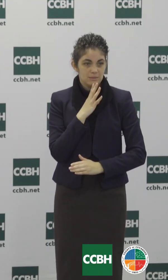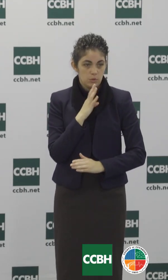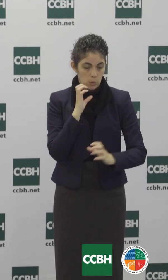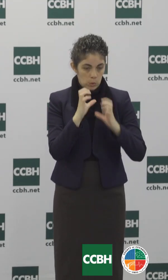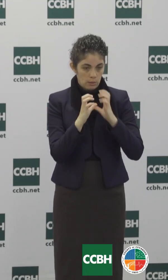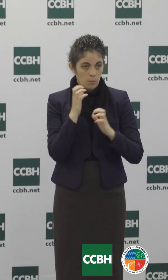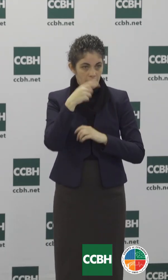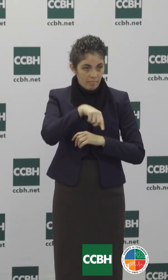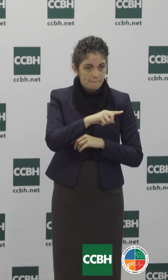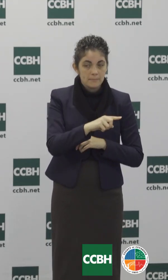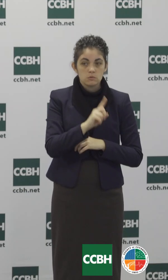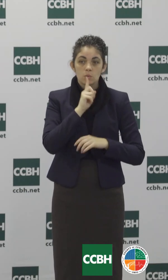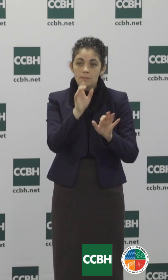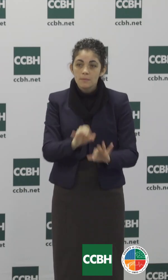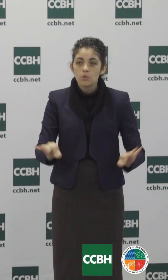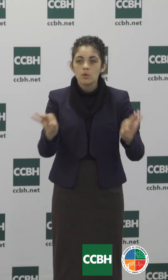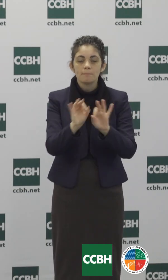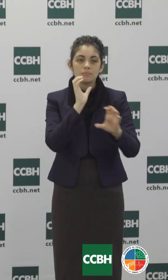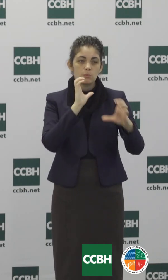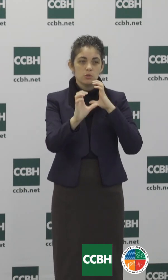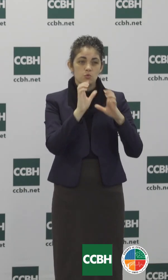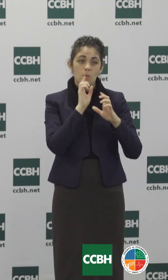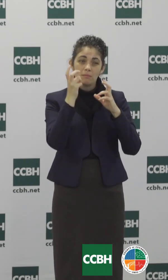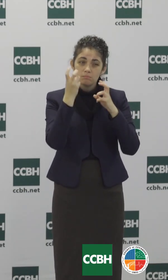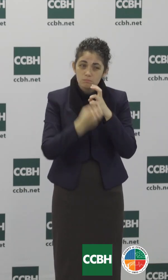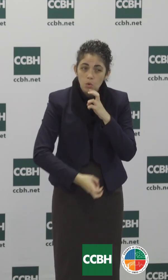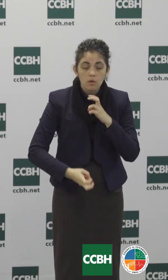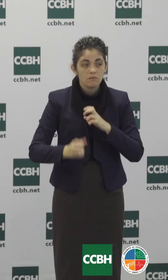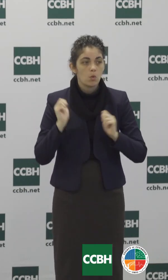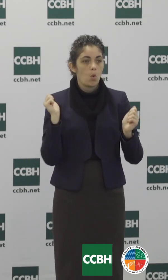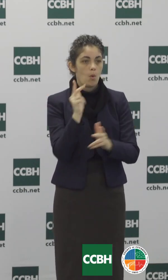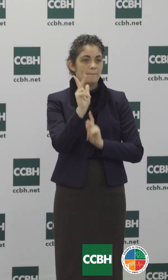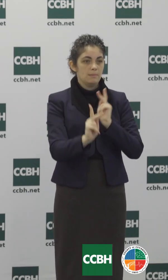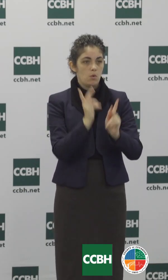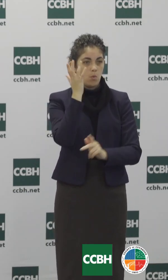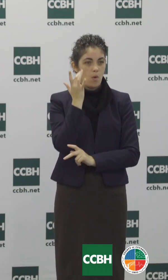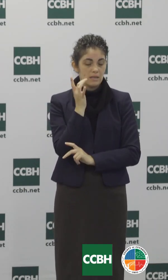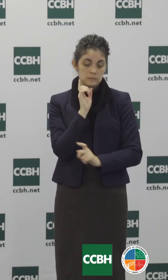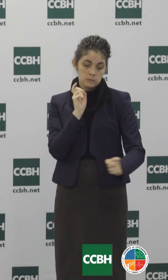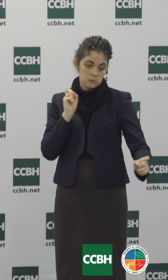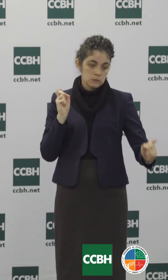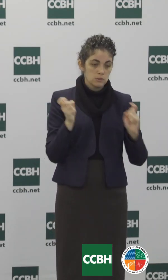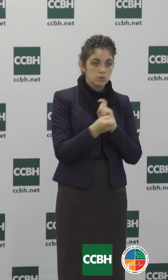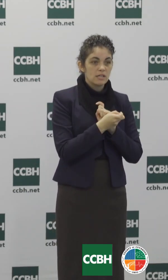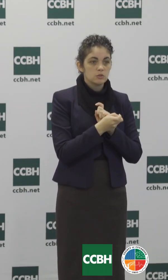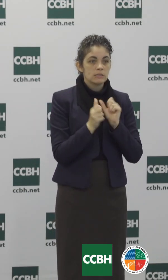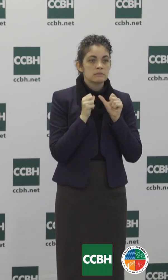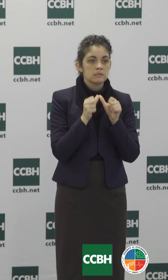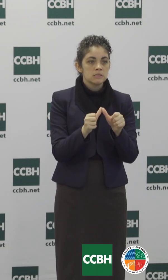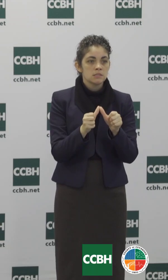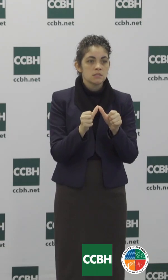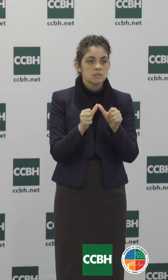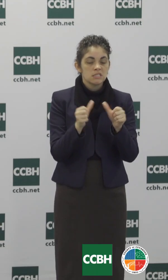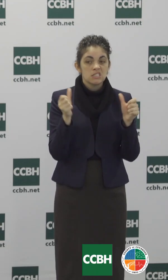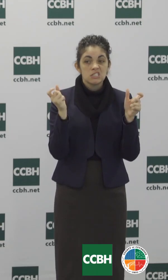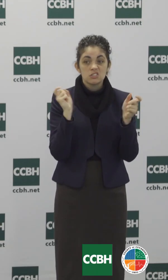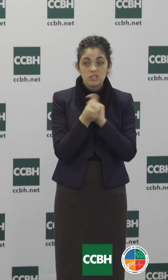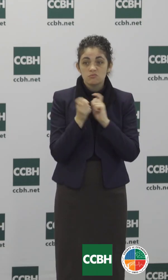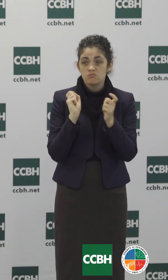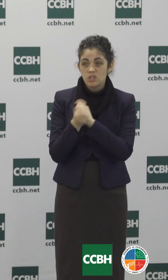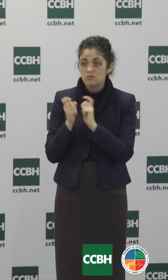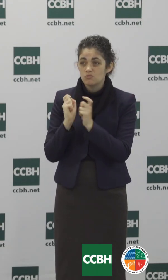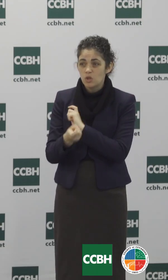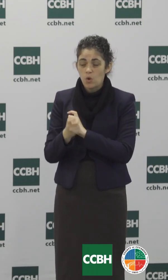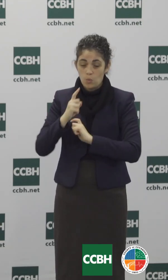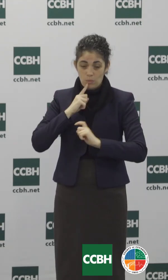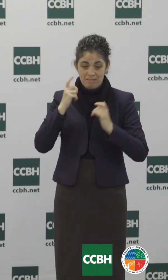a really important part of this. Communication is really hard for everyone because it changes constantly. And what we try to reassure people,